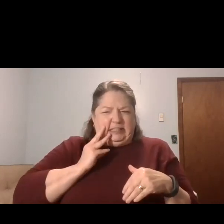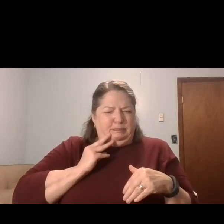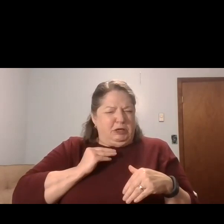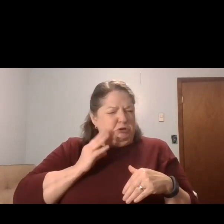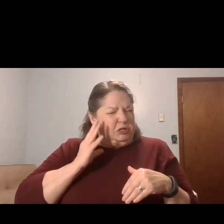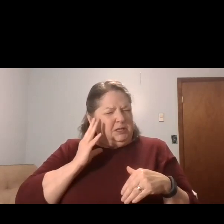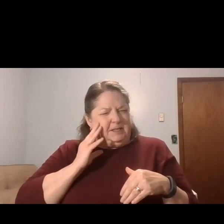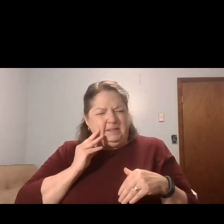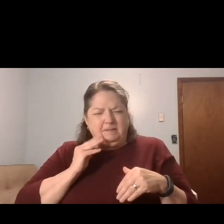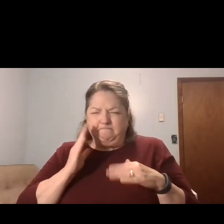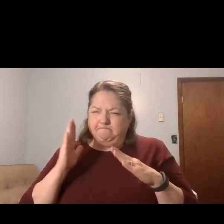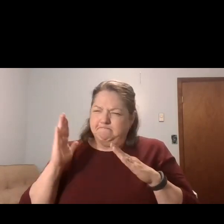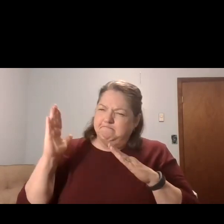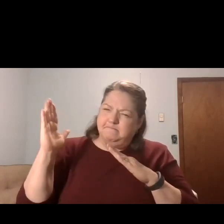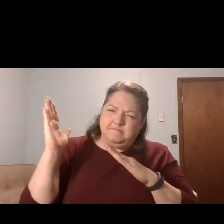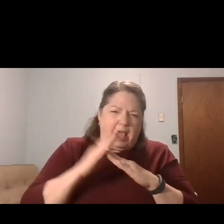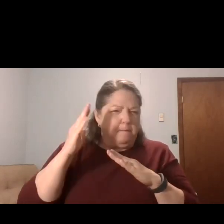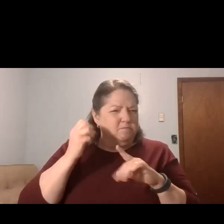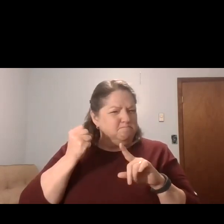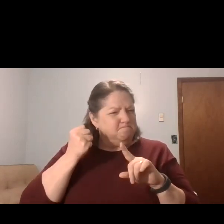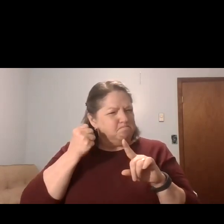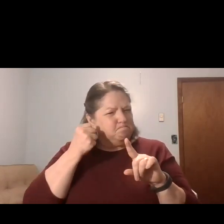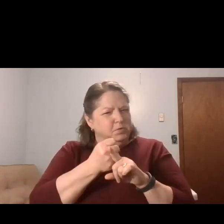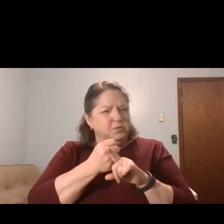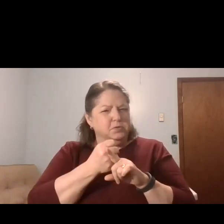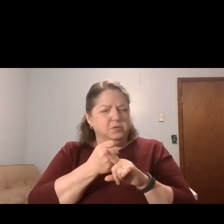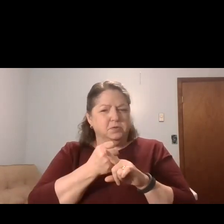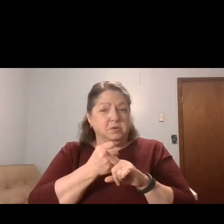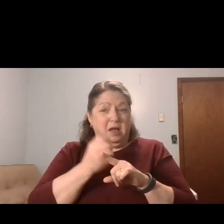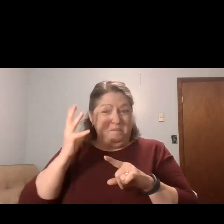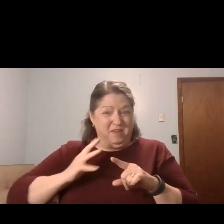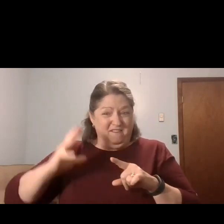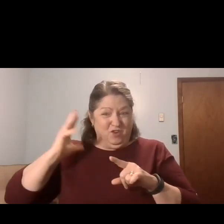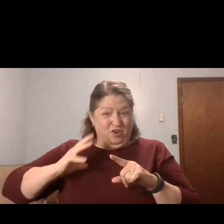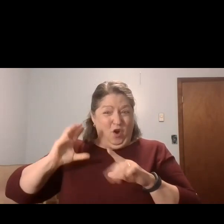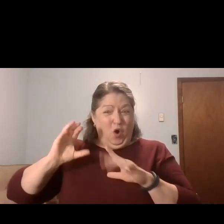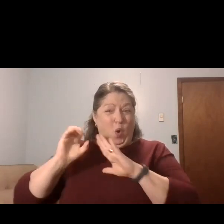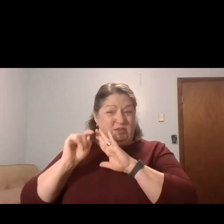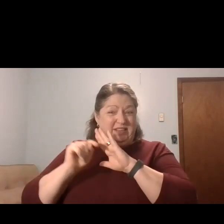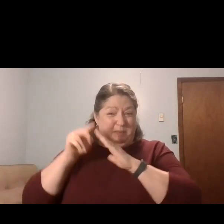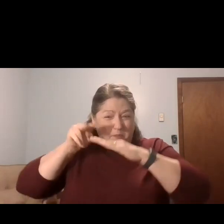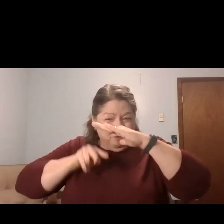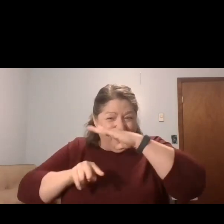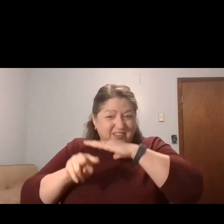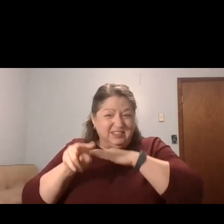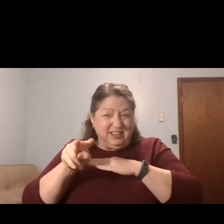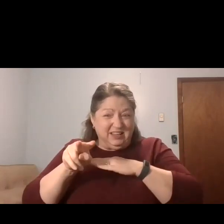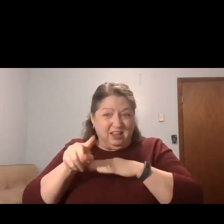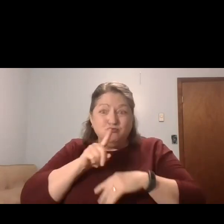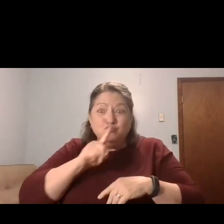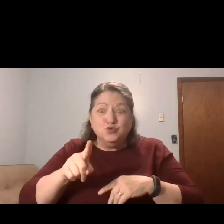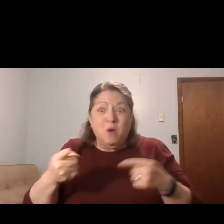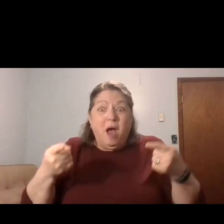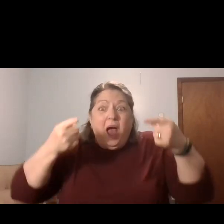dynamic, fulfilled prophecies of Scripture, that Jesus would be crucified on a cross and 3 days later